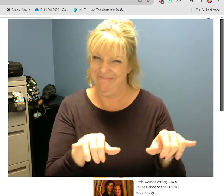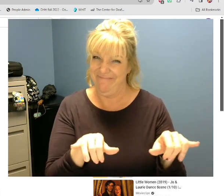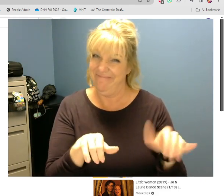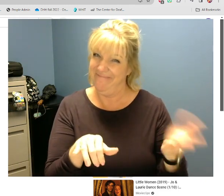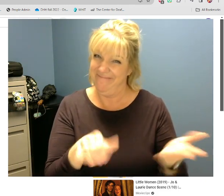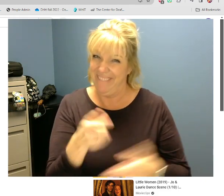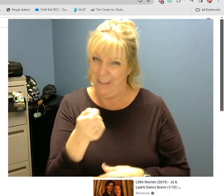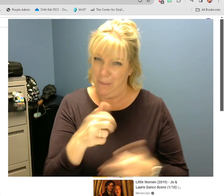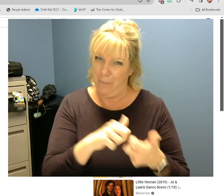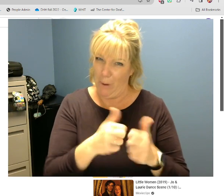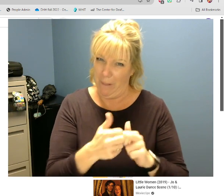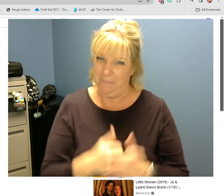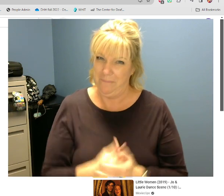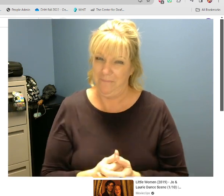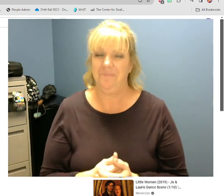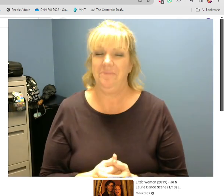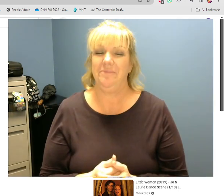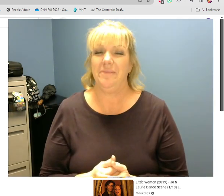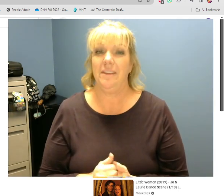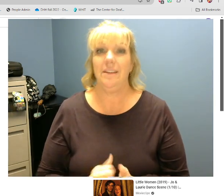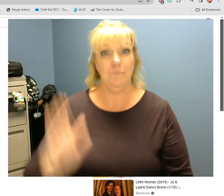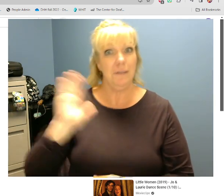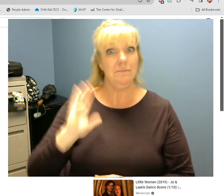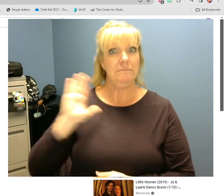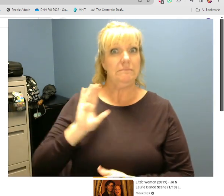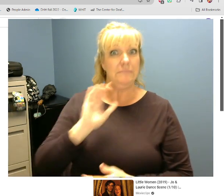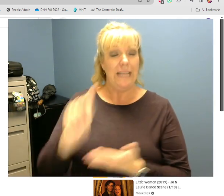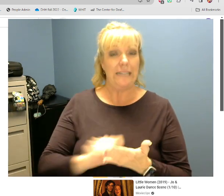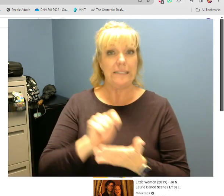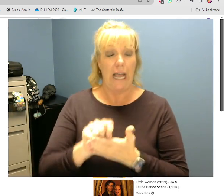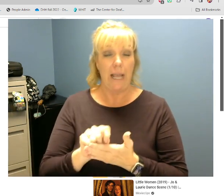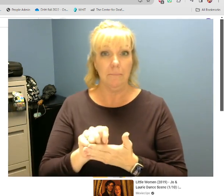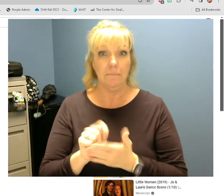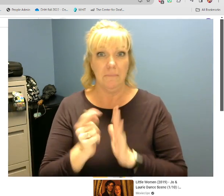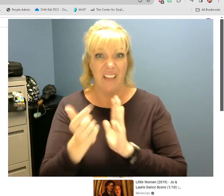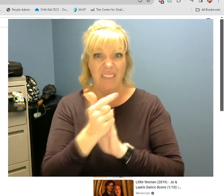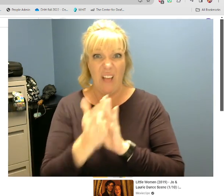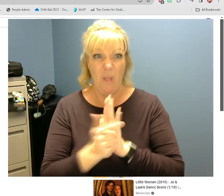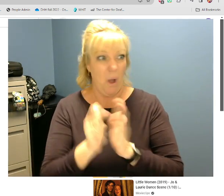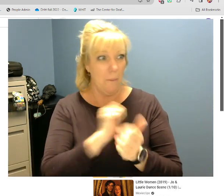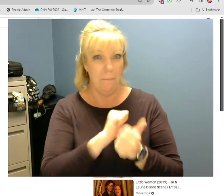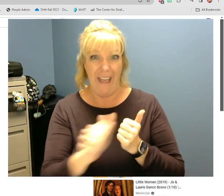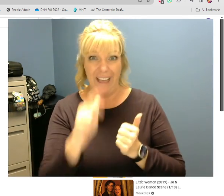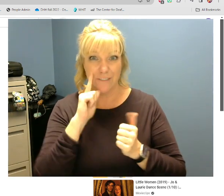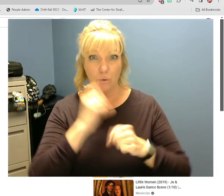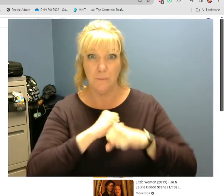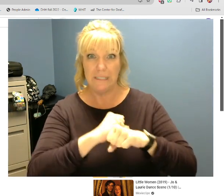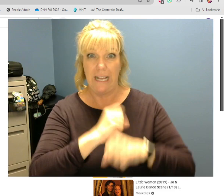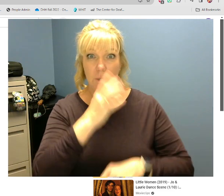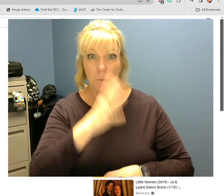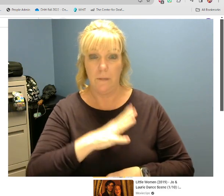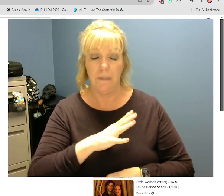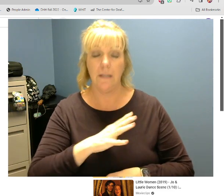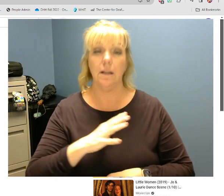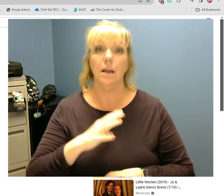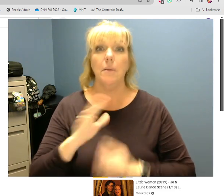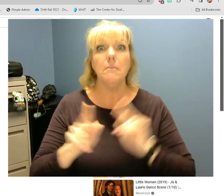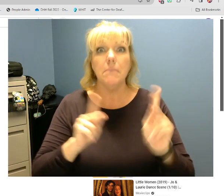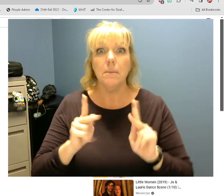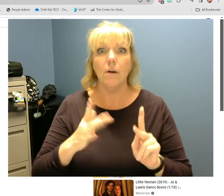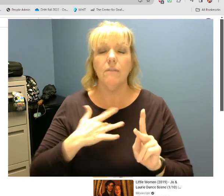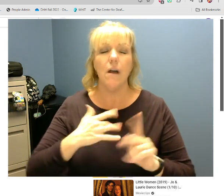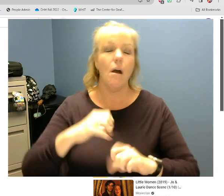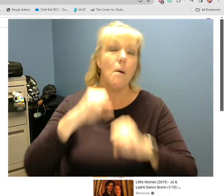though, that's a modern perspective, because at the time, protective labor legislation for the women's rights movement is seen as a huge,